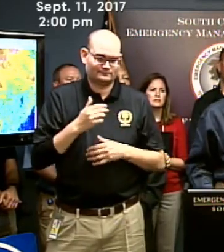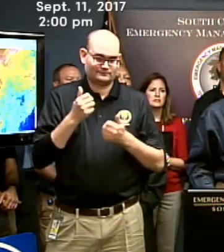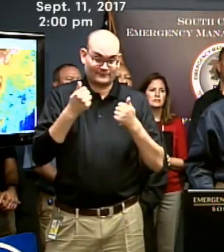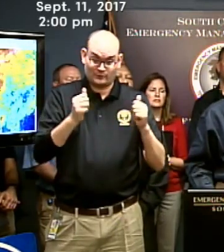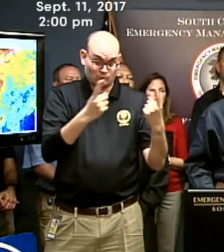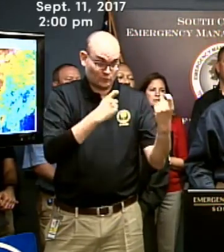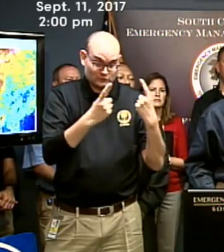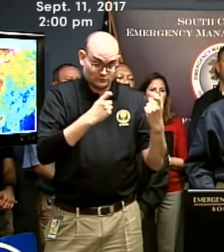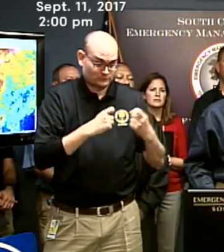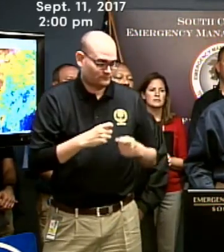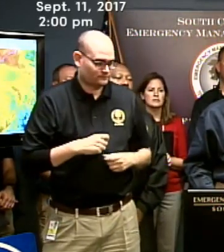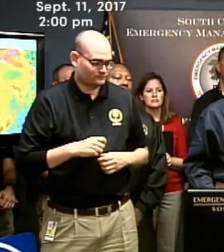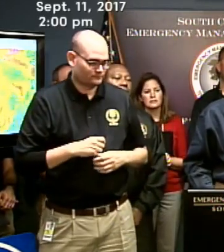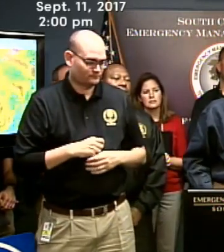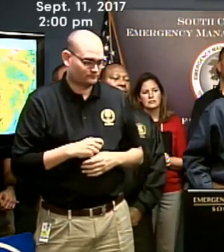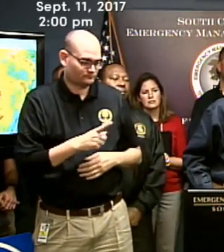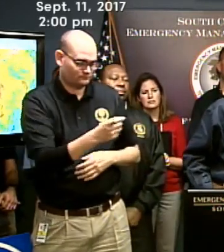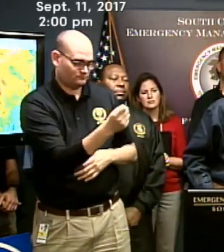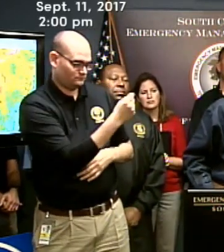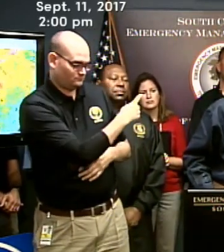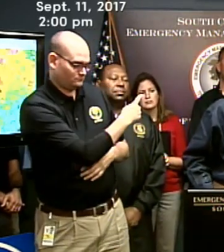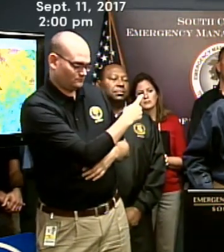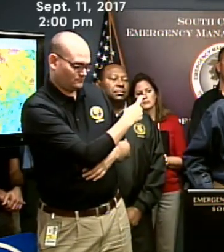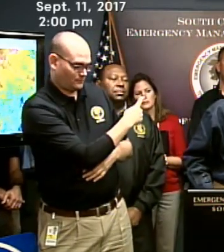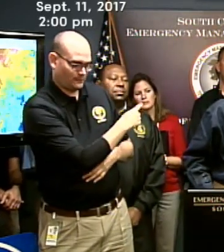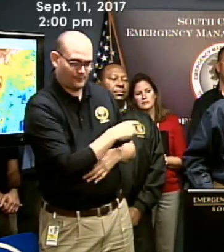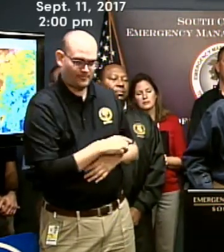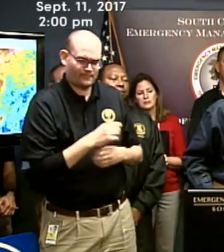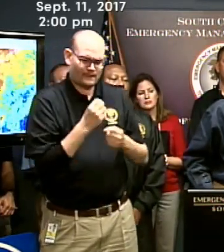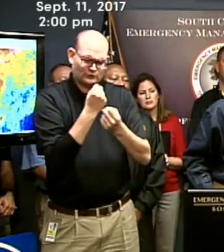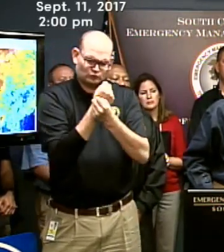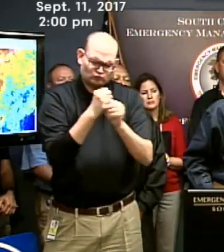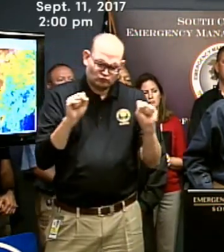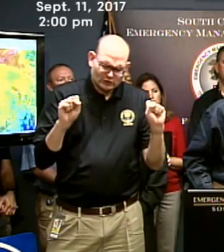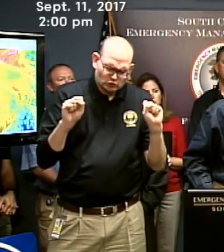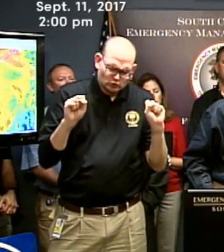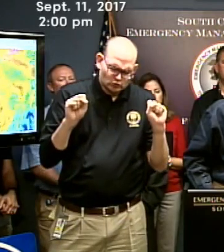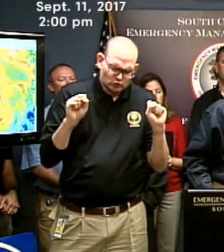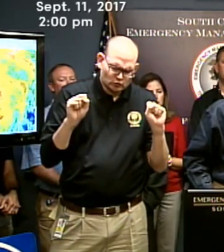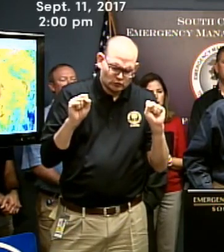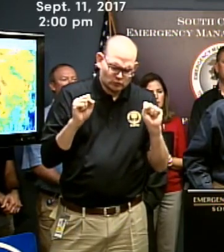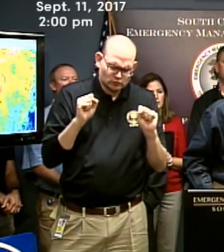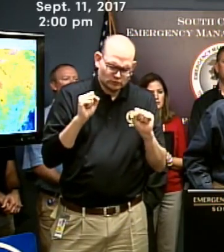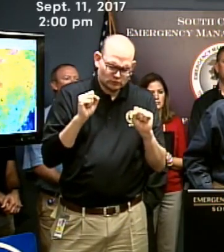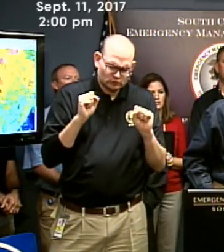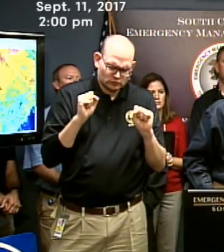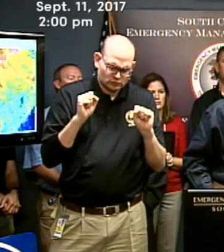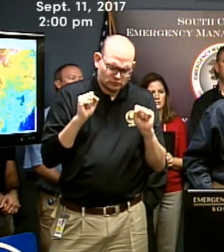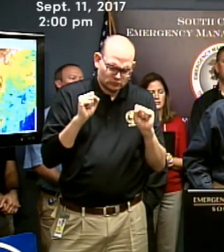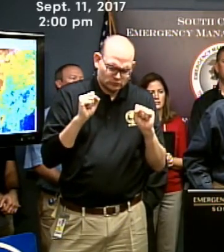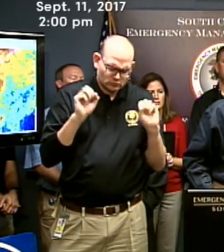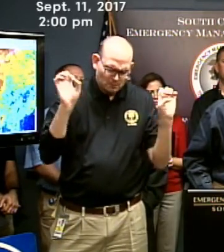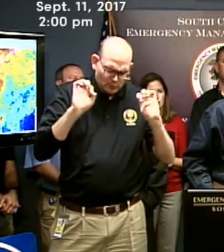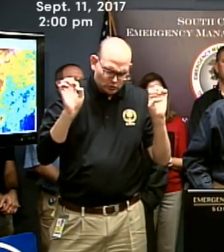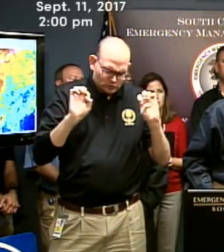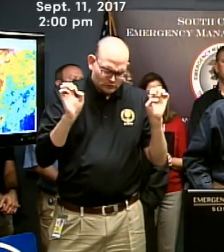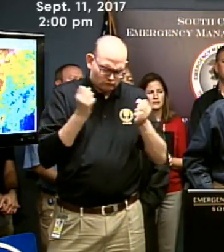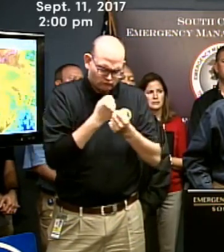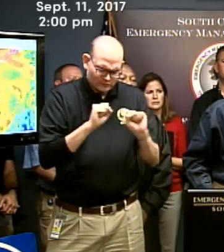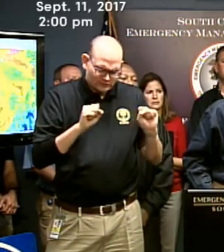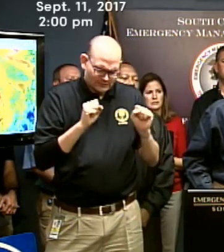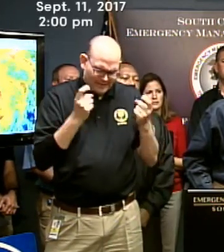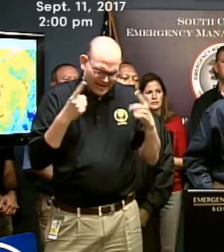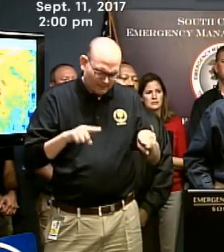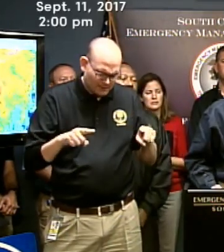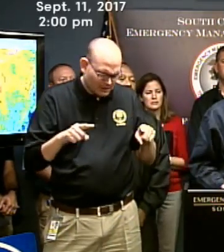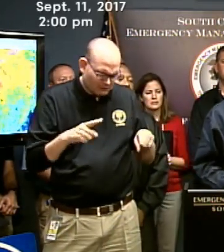Questions? Yes, you mentioned rescue earlier. Is that the only emergency rescue that's taken place, and can you